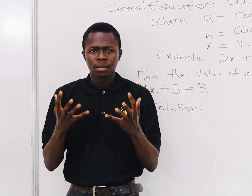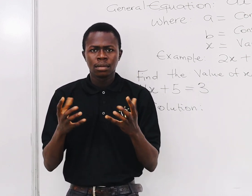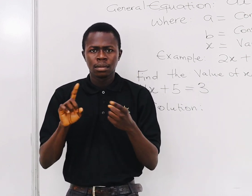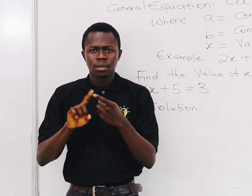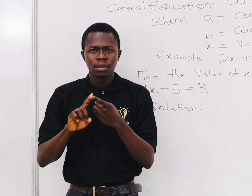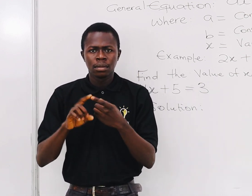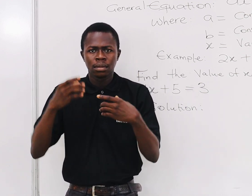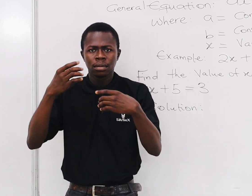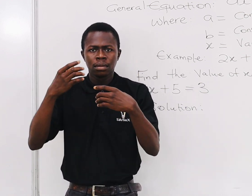wants to